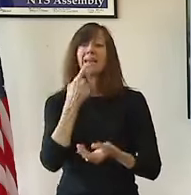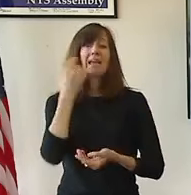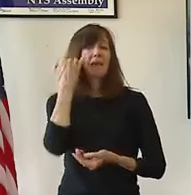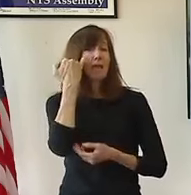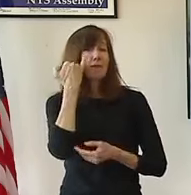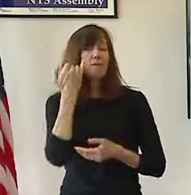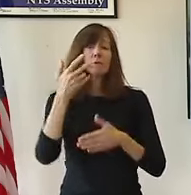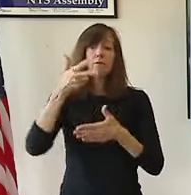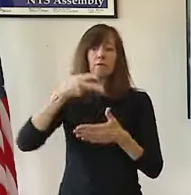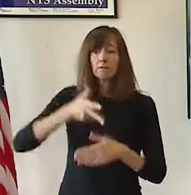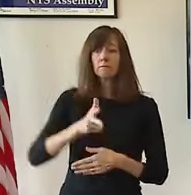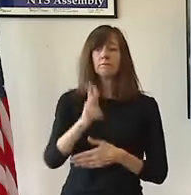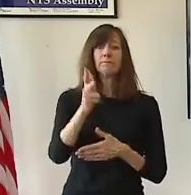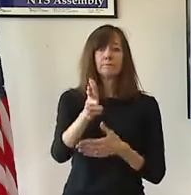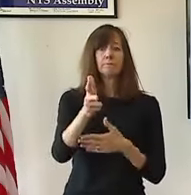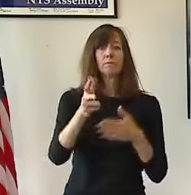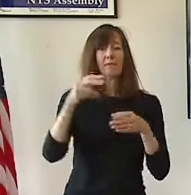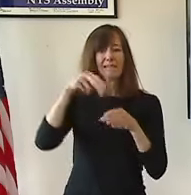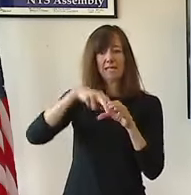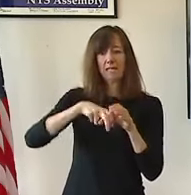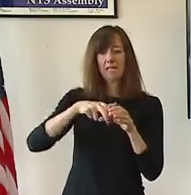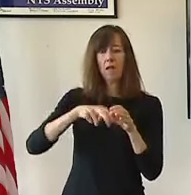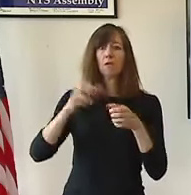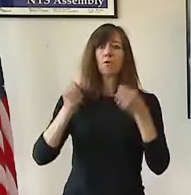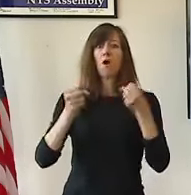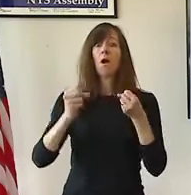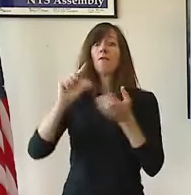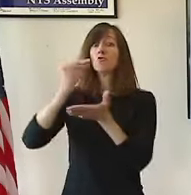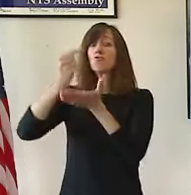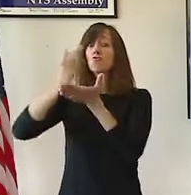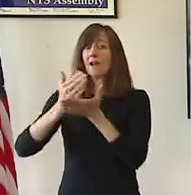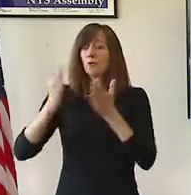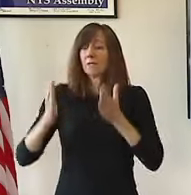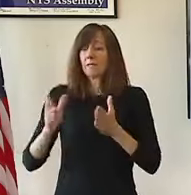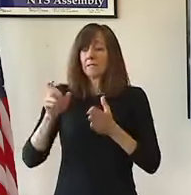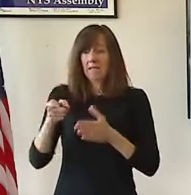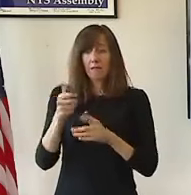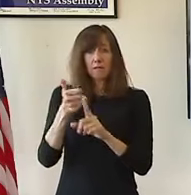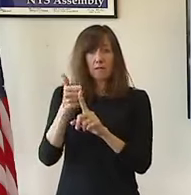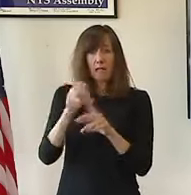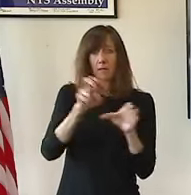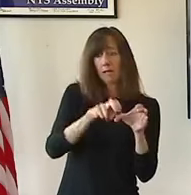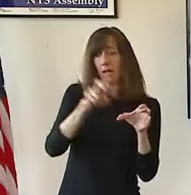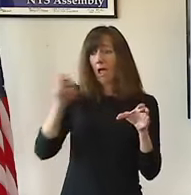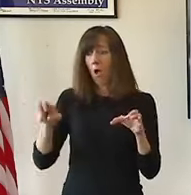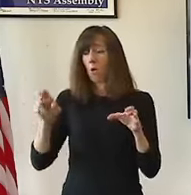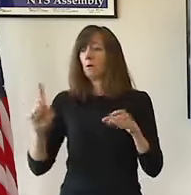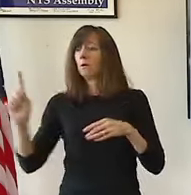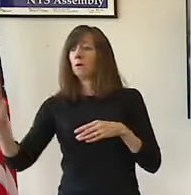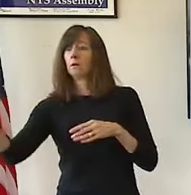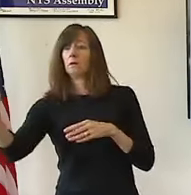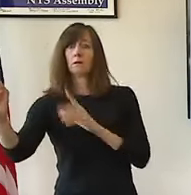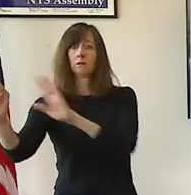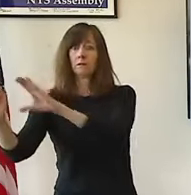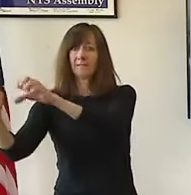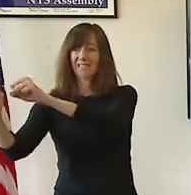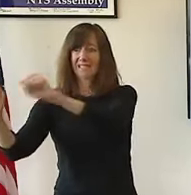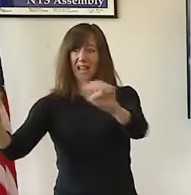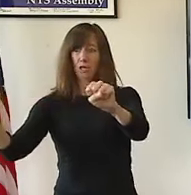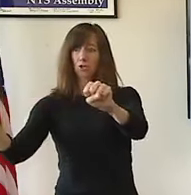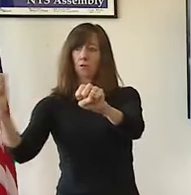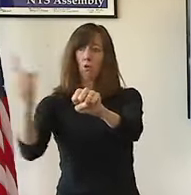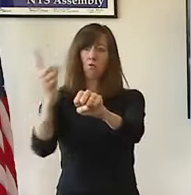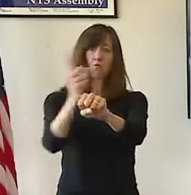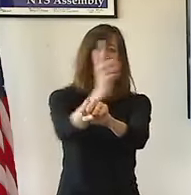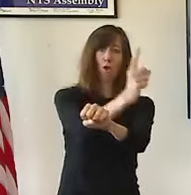graduation, graduates can exit their vehicle, cross a stage to get a diploma, get that photograph that of course,